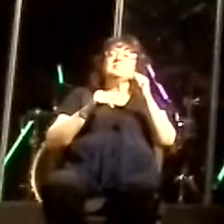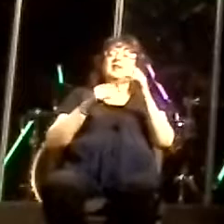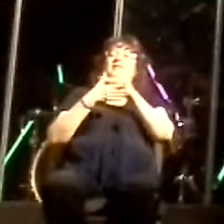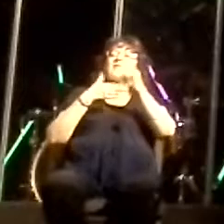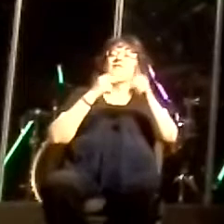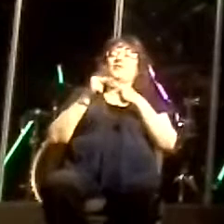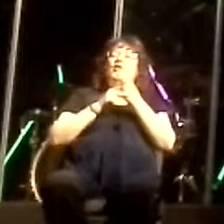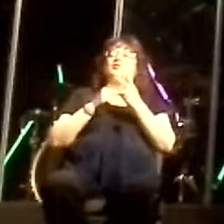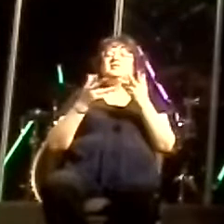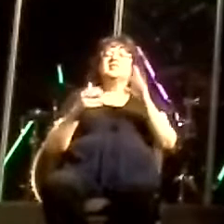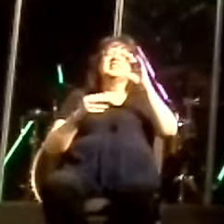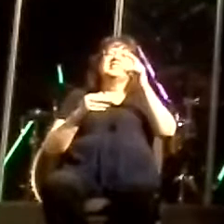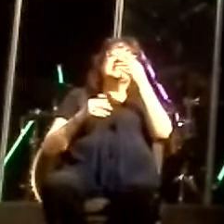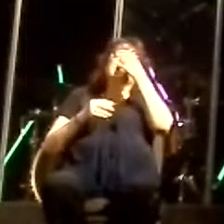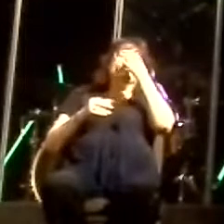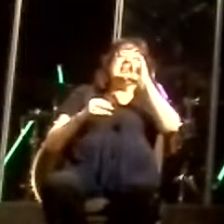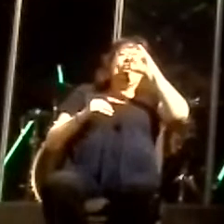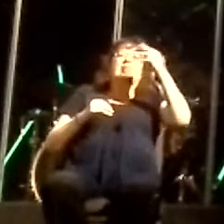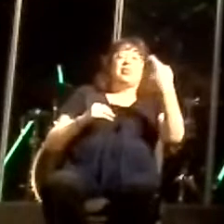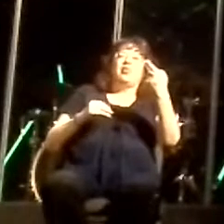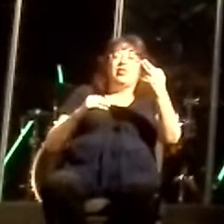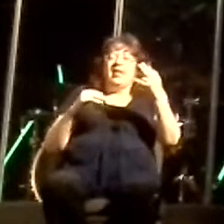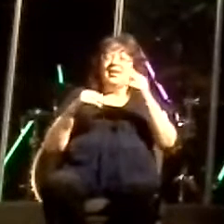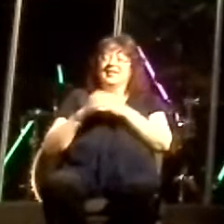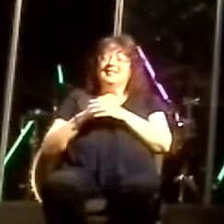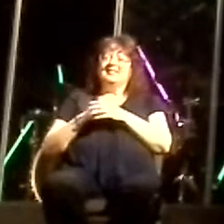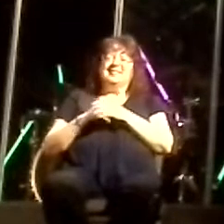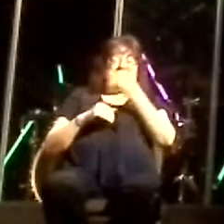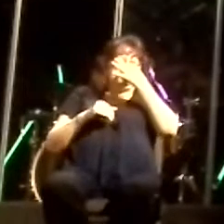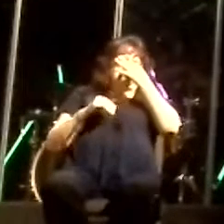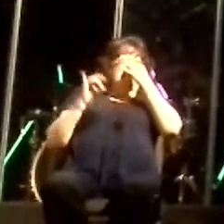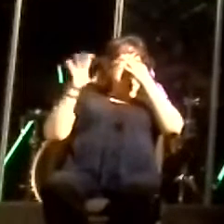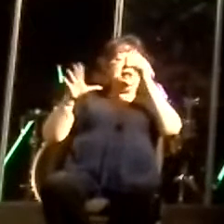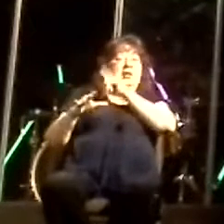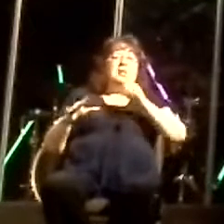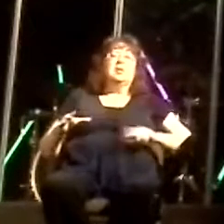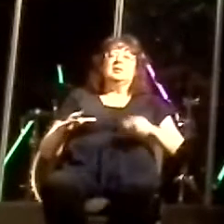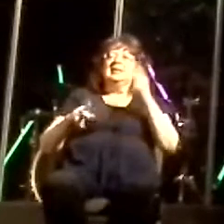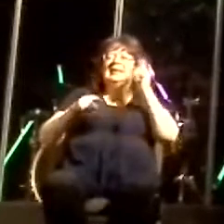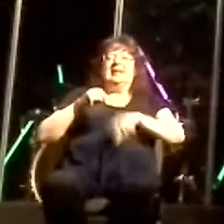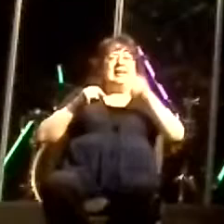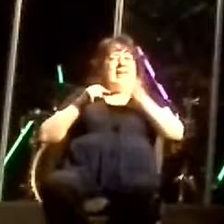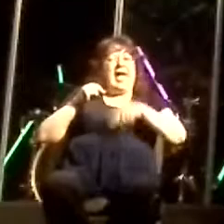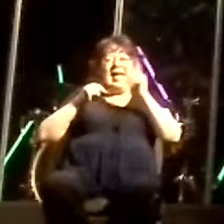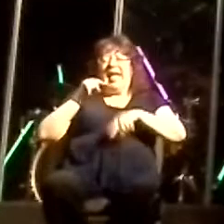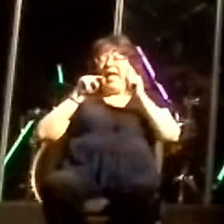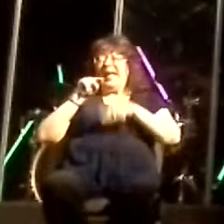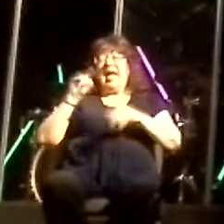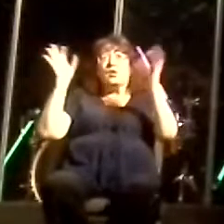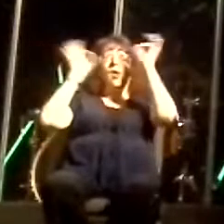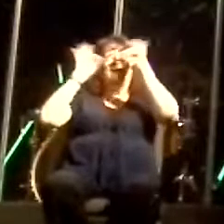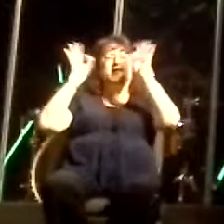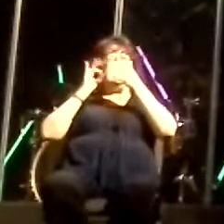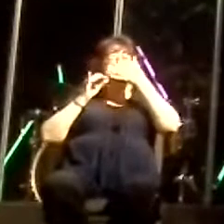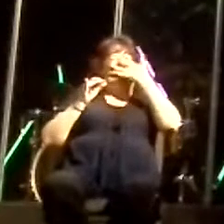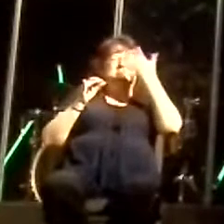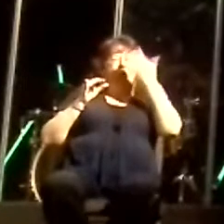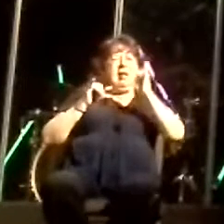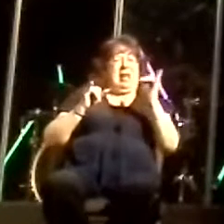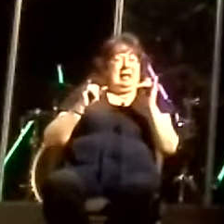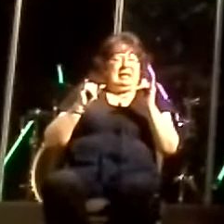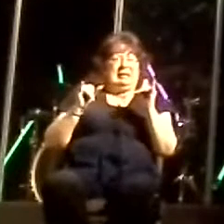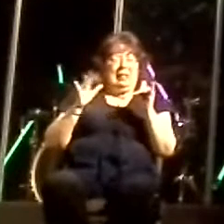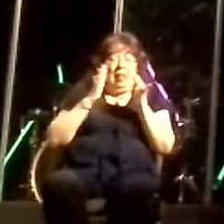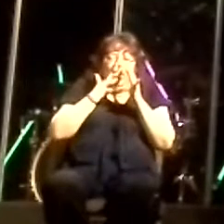you want to relive your roots, I just want to give that to you, all right? It stinketh, Lord. We cannot do this. You have no idea what it's going to smell of like